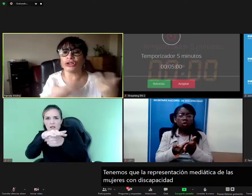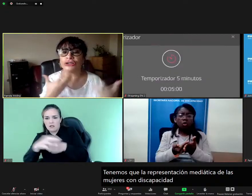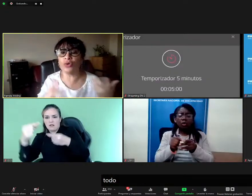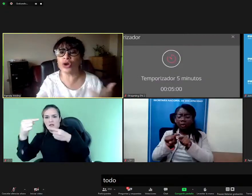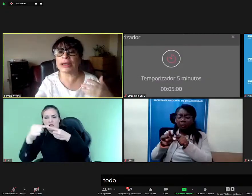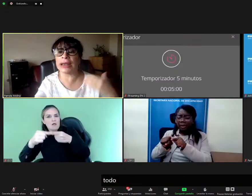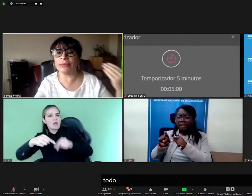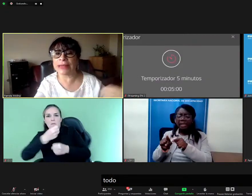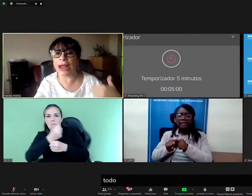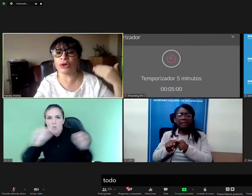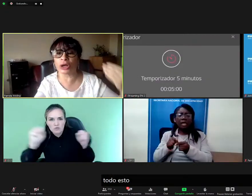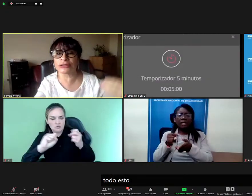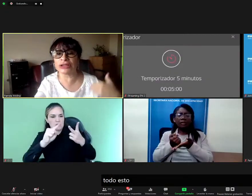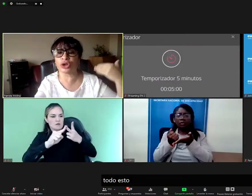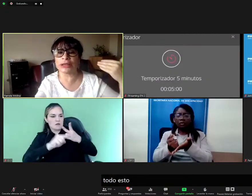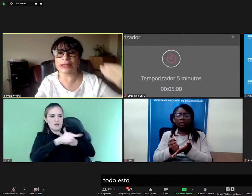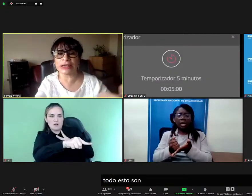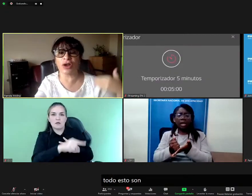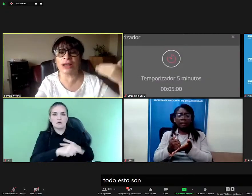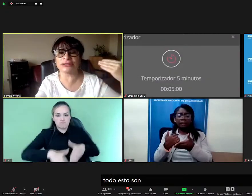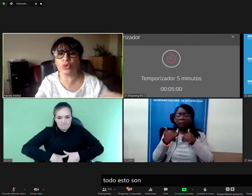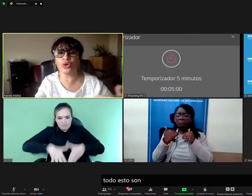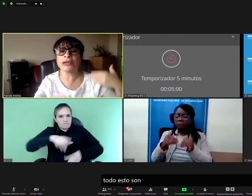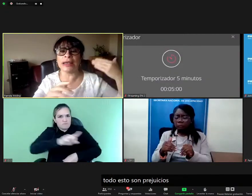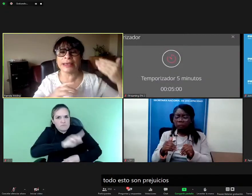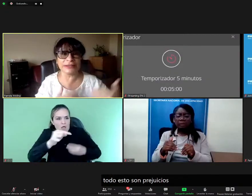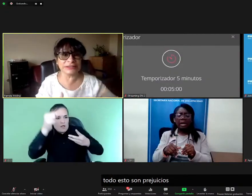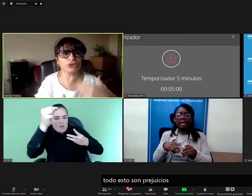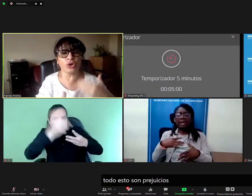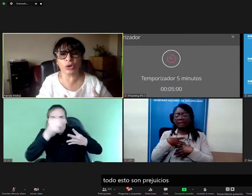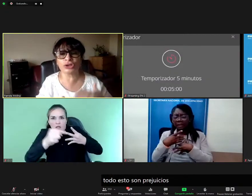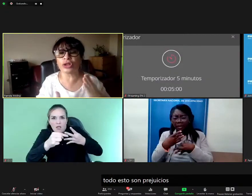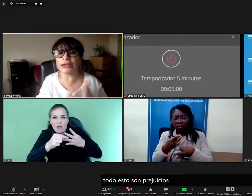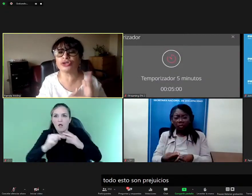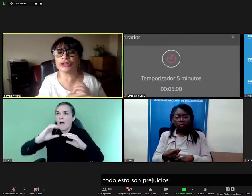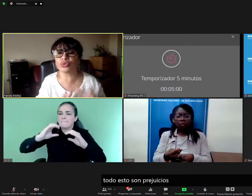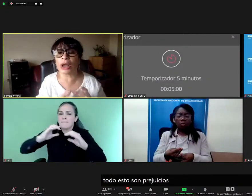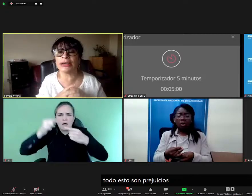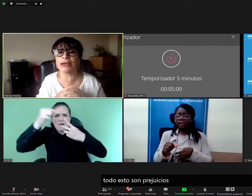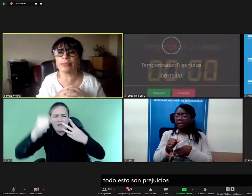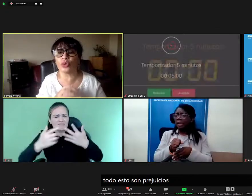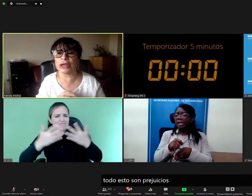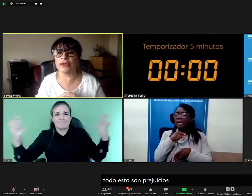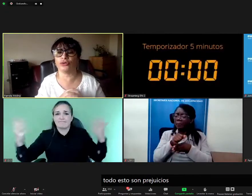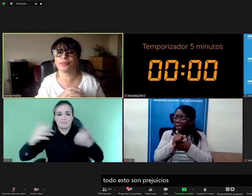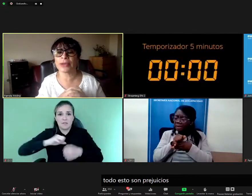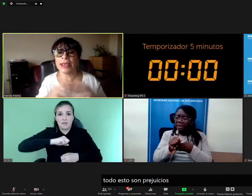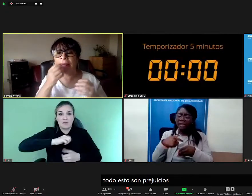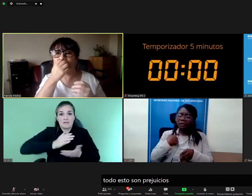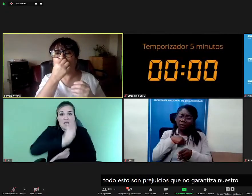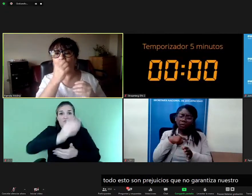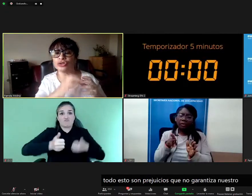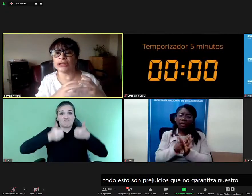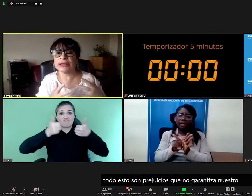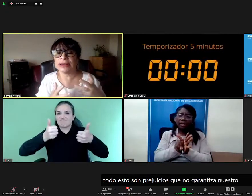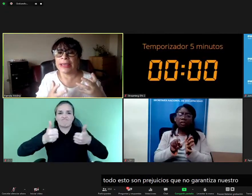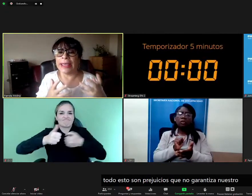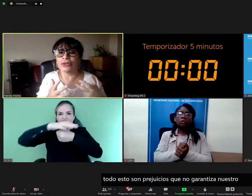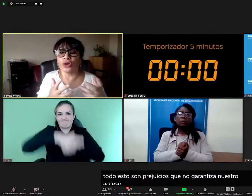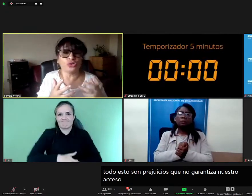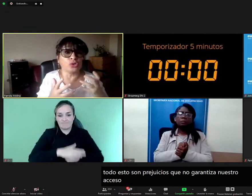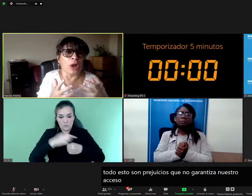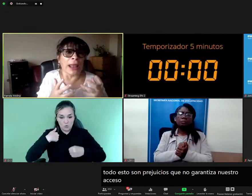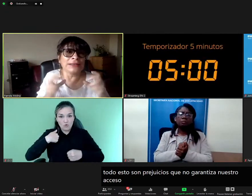persons with disabilities these fragilities limit our access to the exercise of our sexual